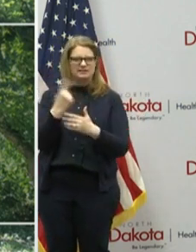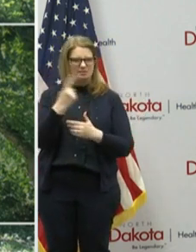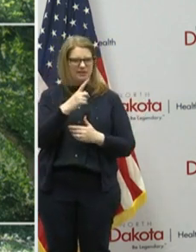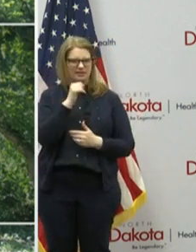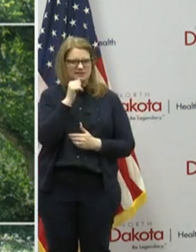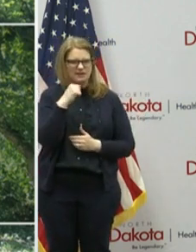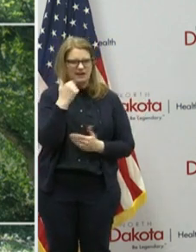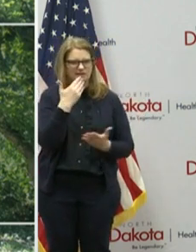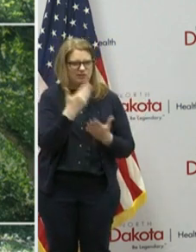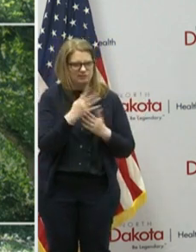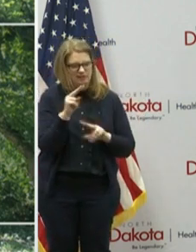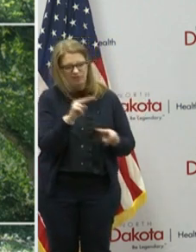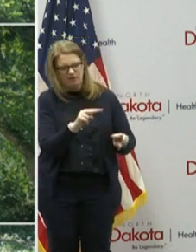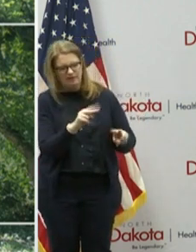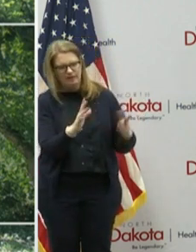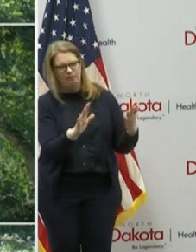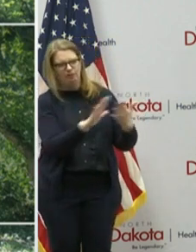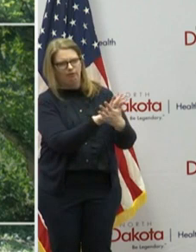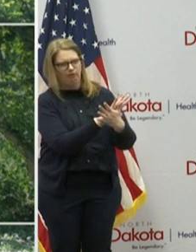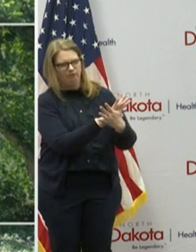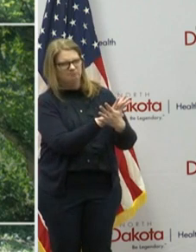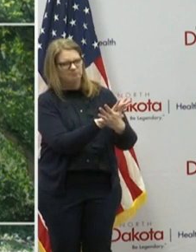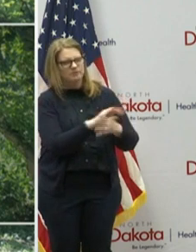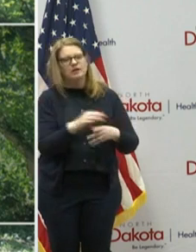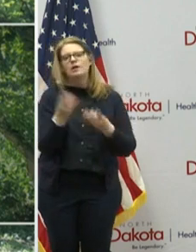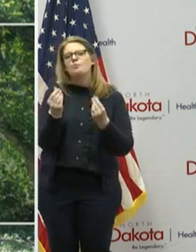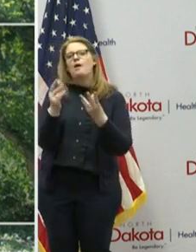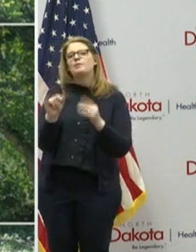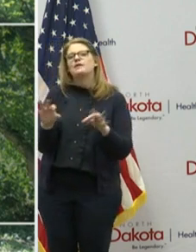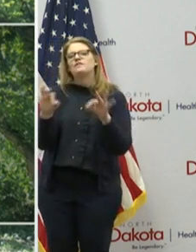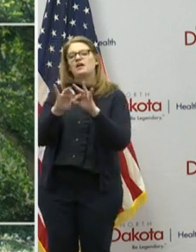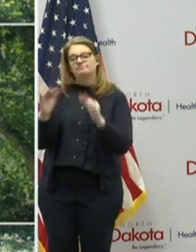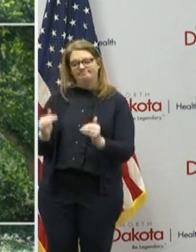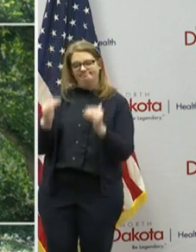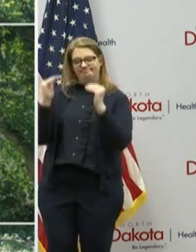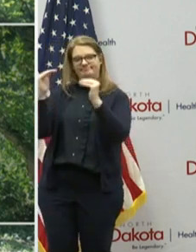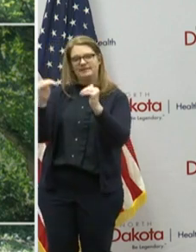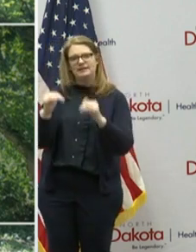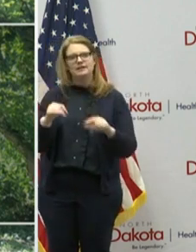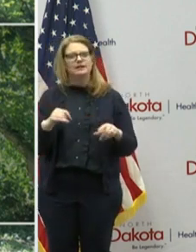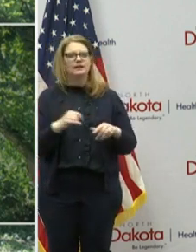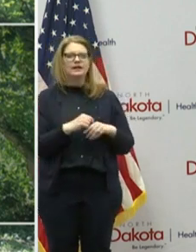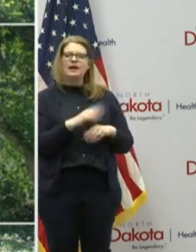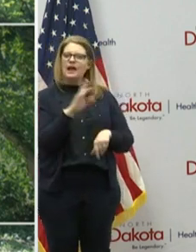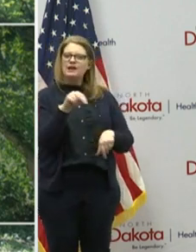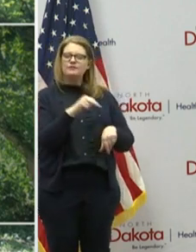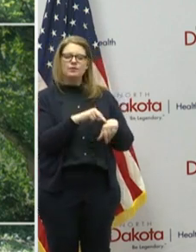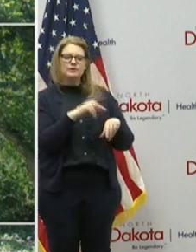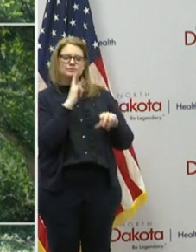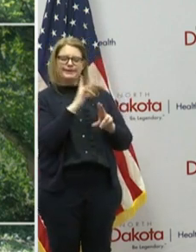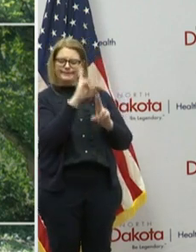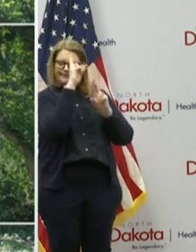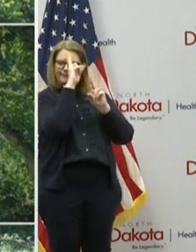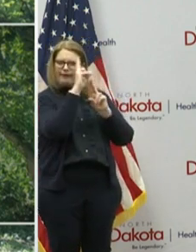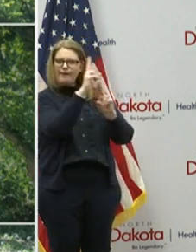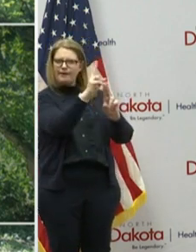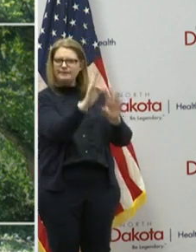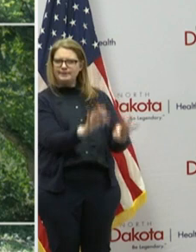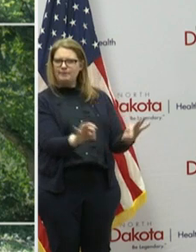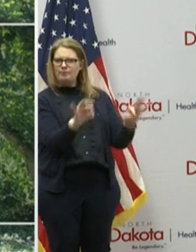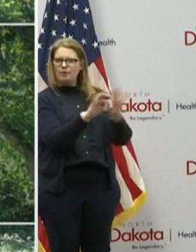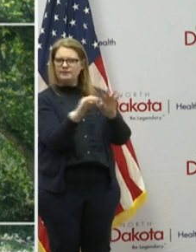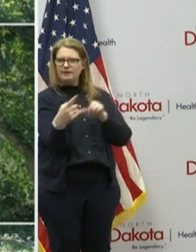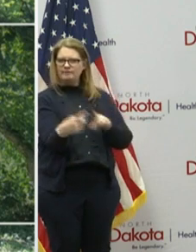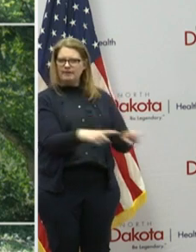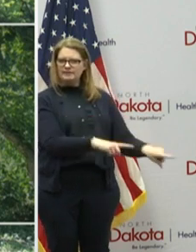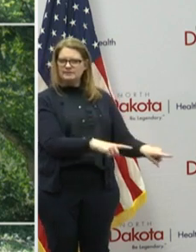Dakota. But they increase property values, of course, and they memorialize significant events. And as we